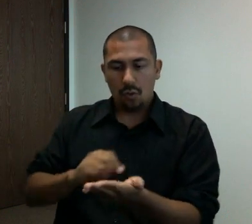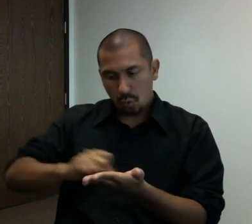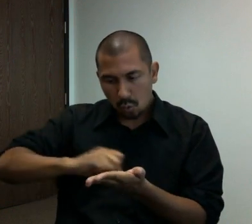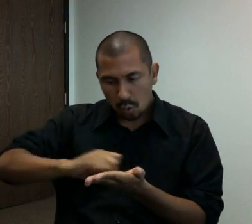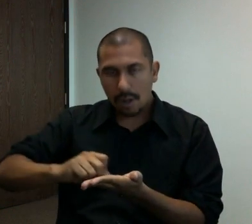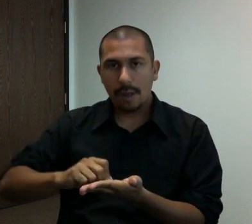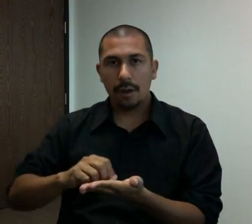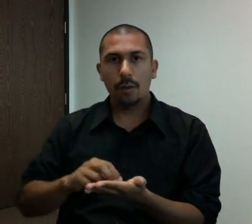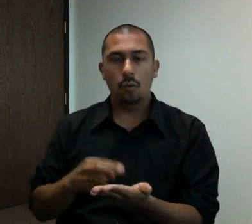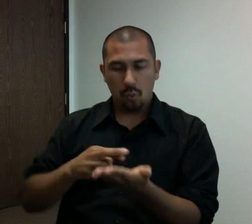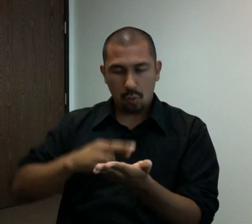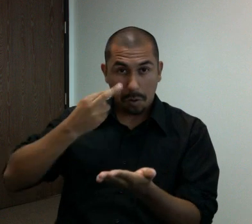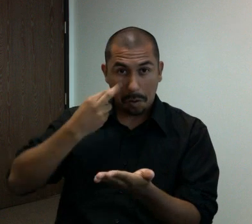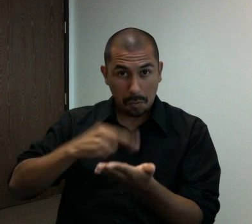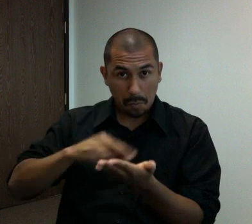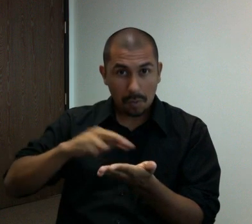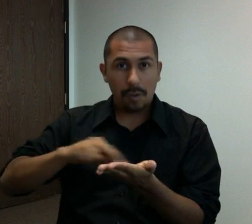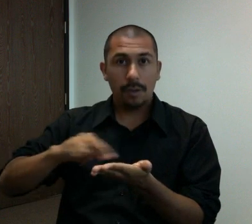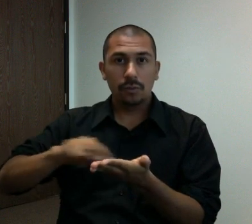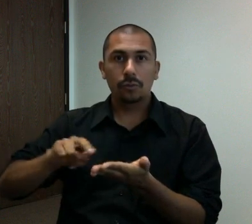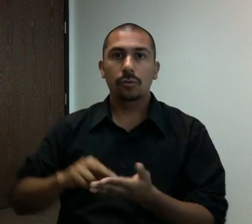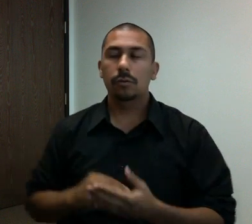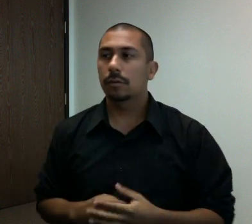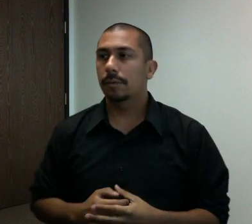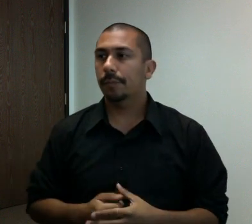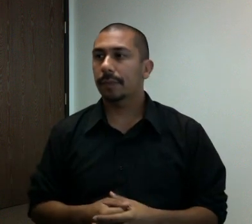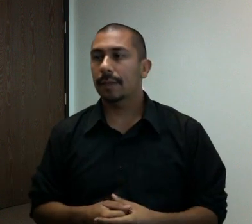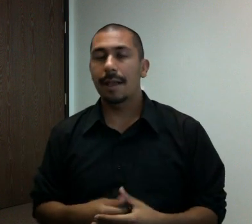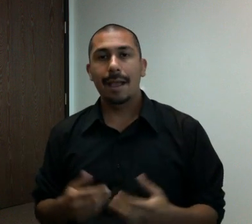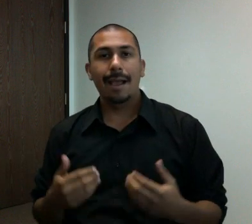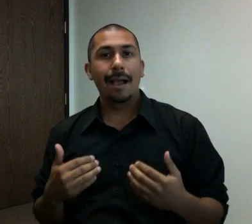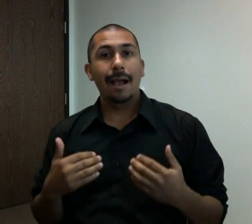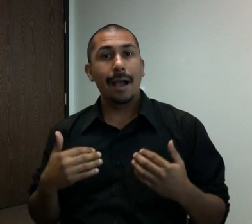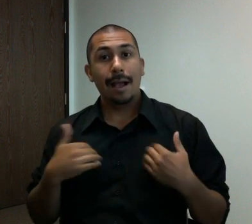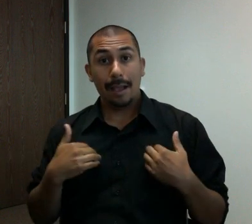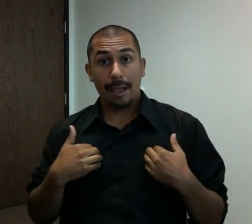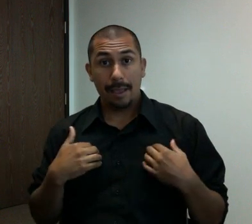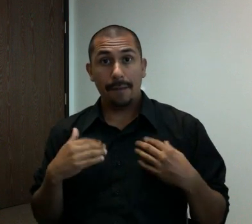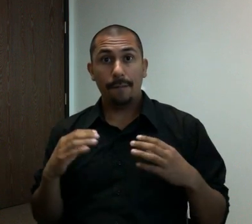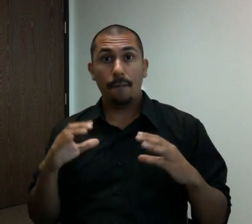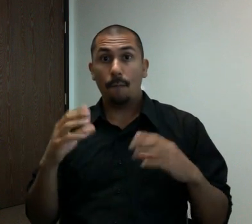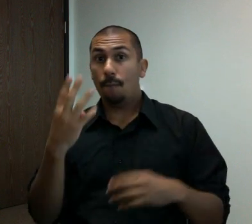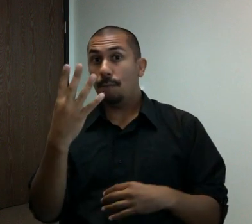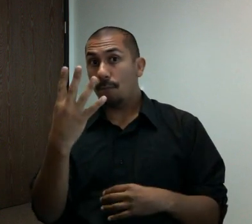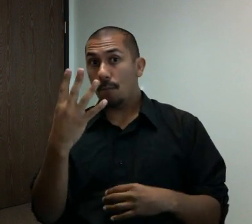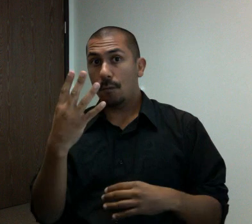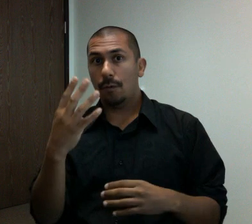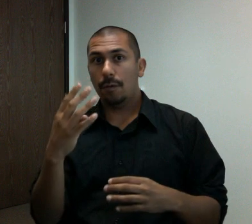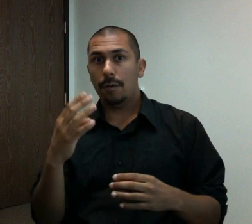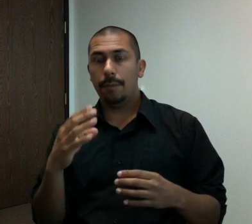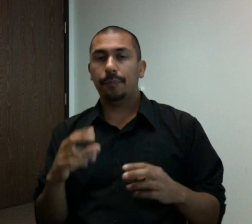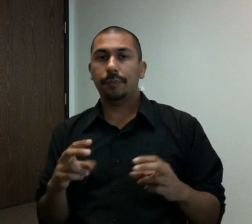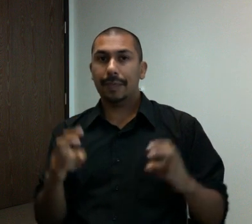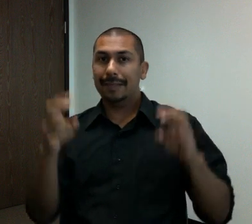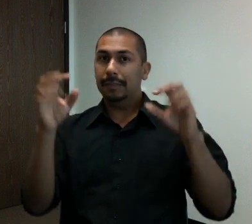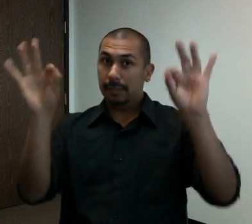is I have 4 content areas that I determine by random, really. I just decide